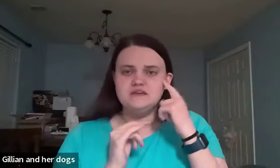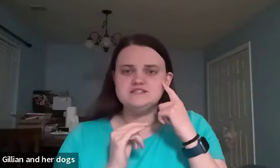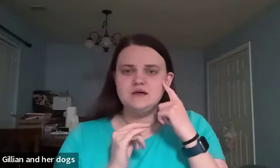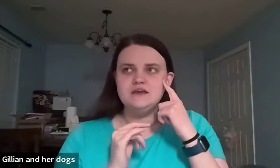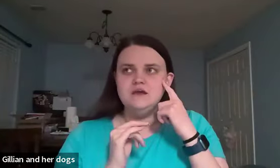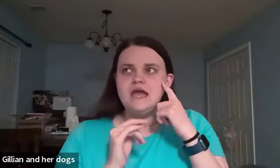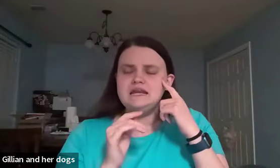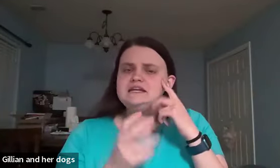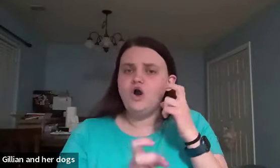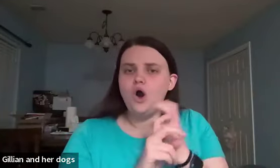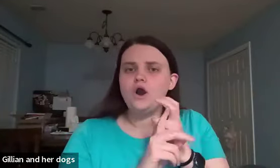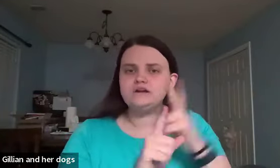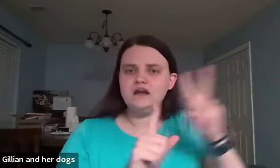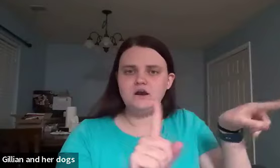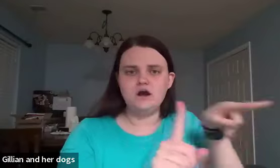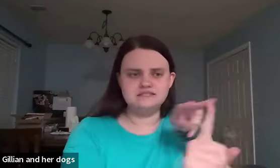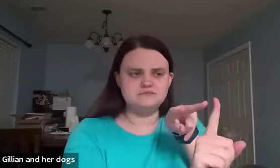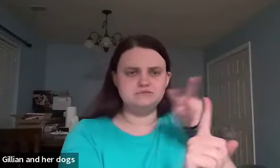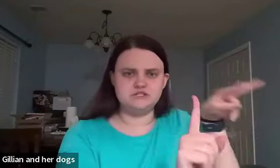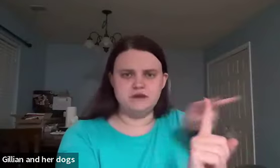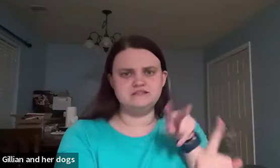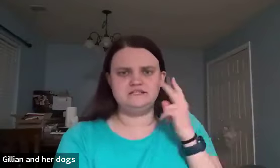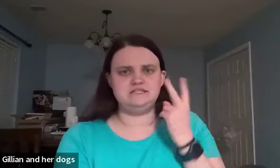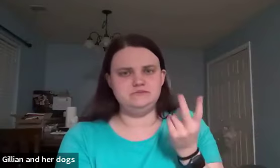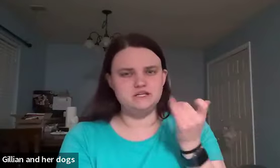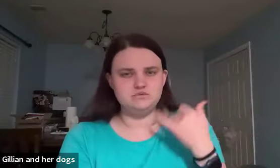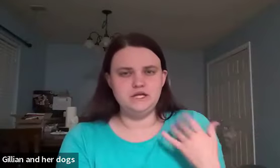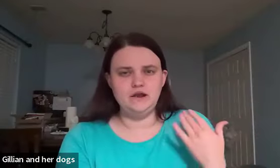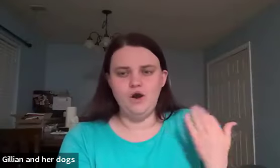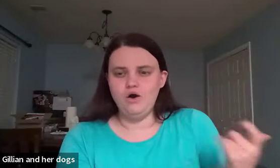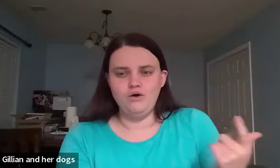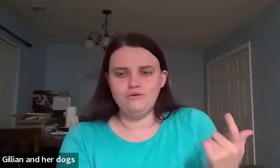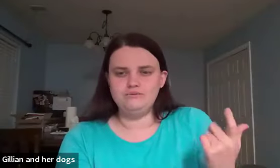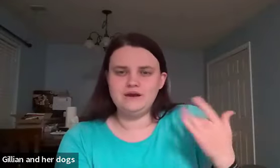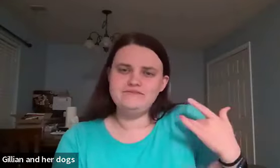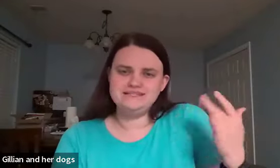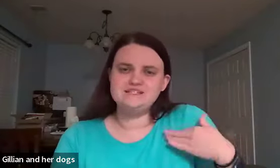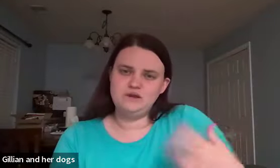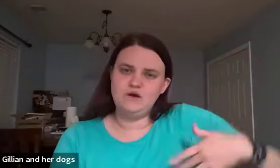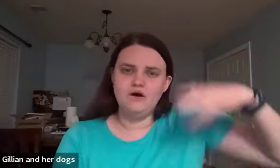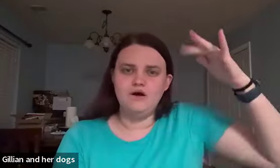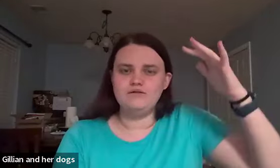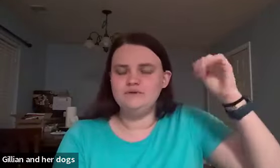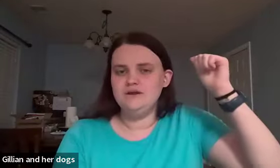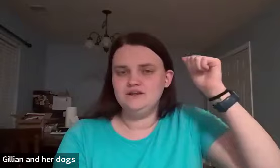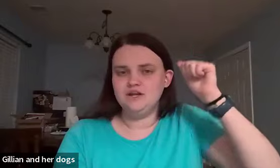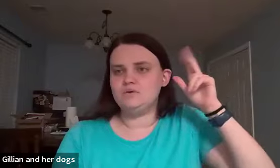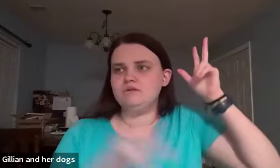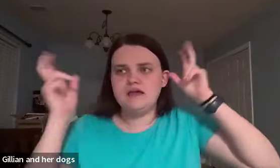think is like, and it is a hard kind of concept and perspective to see because we have that sense that we all we're